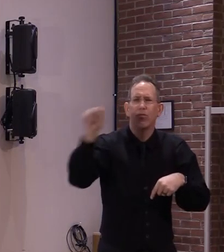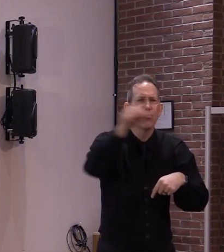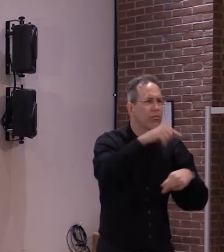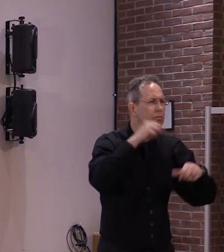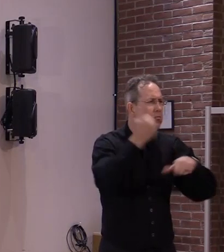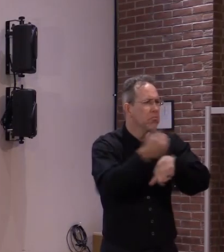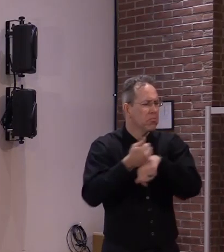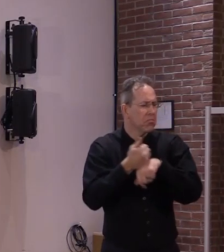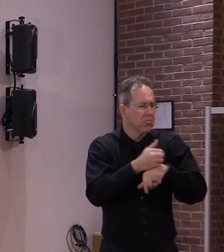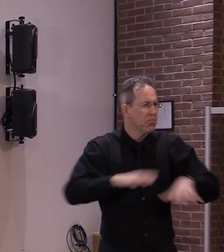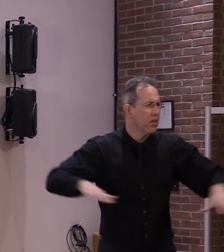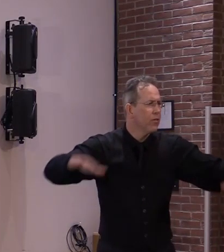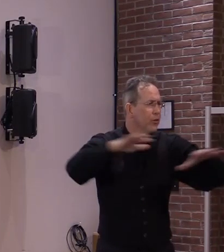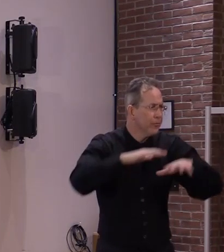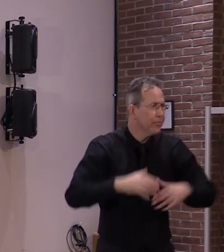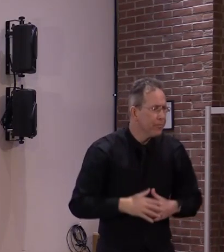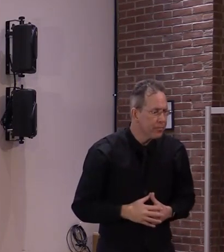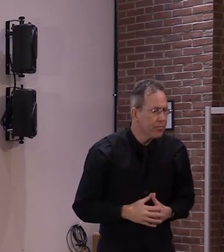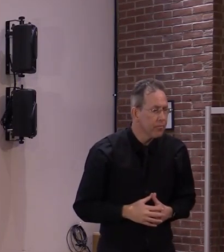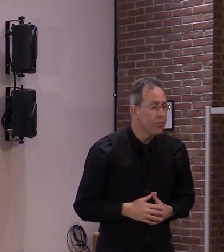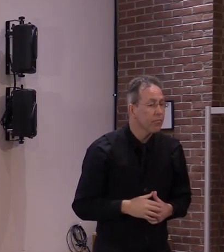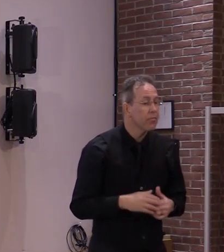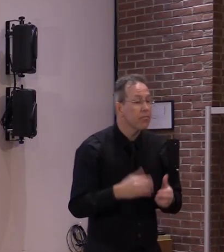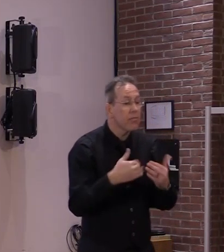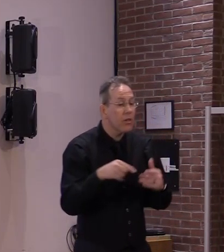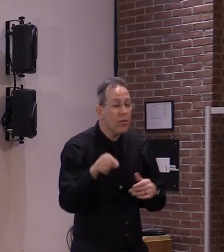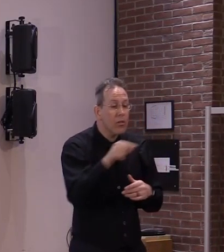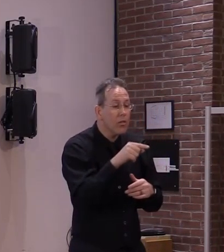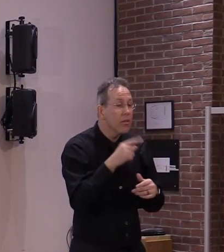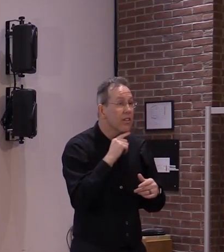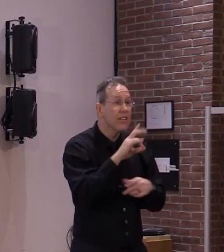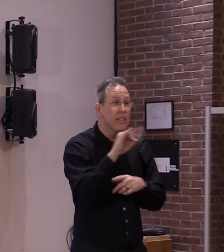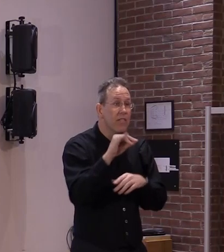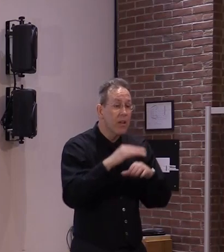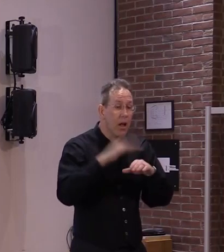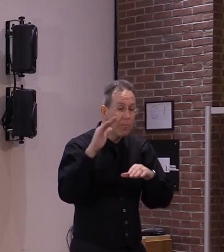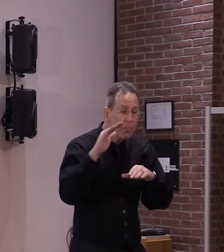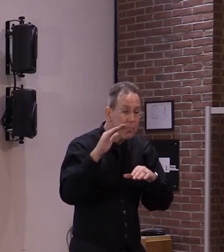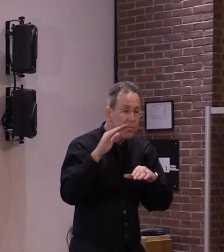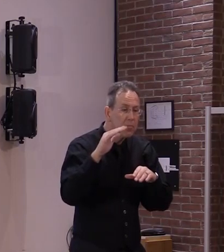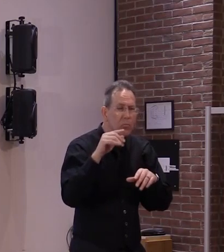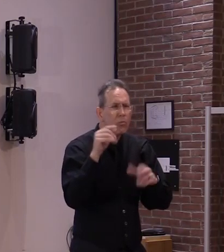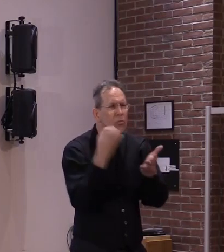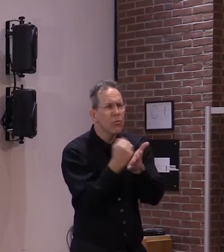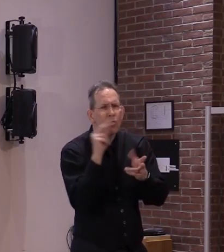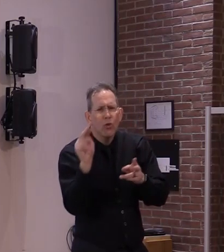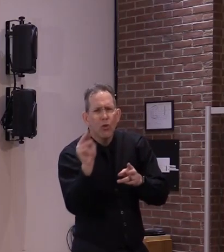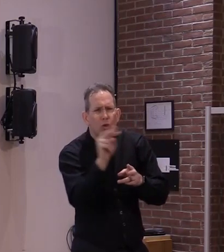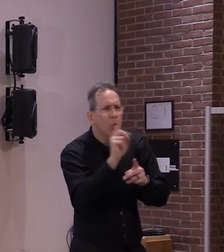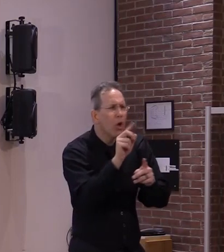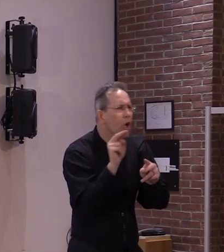Vermonters that are 70 plus to look at all options that are out there right now.